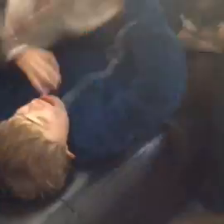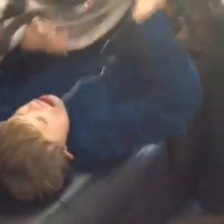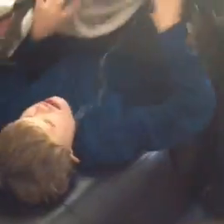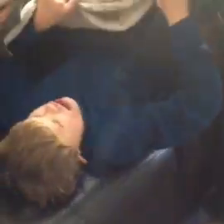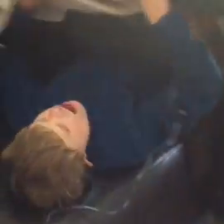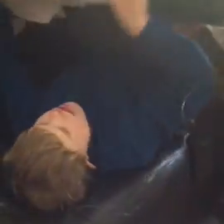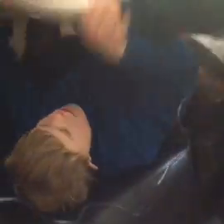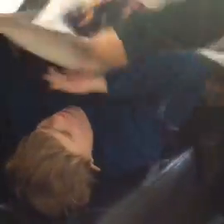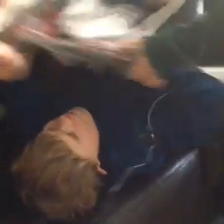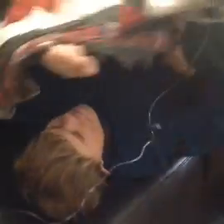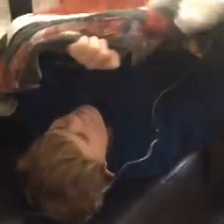basically,